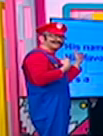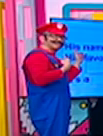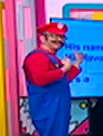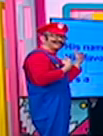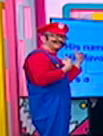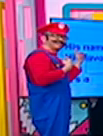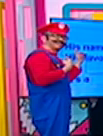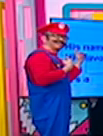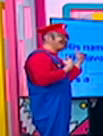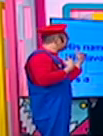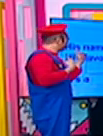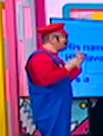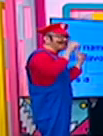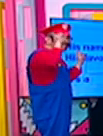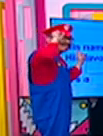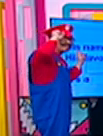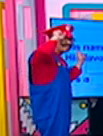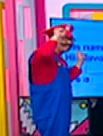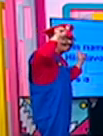this slide? Okay.